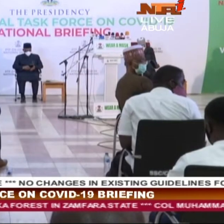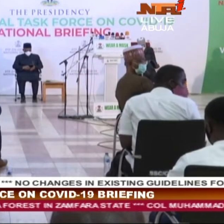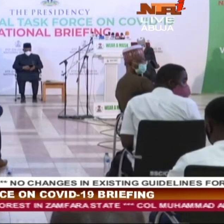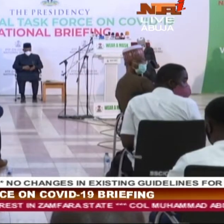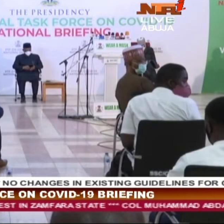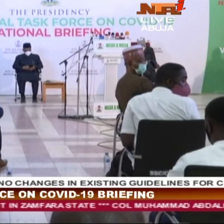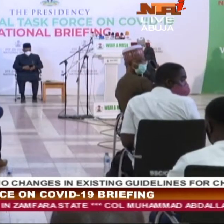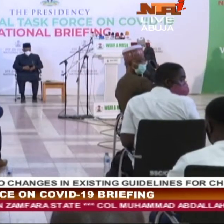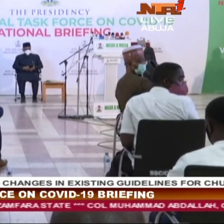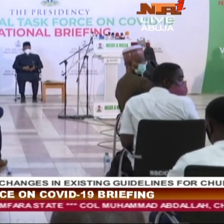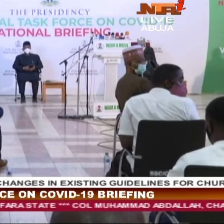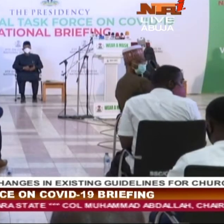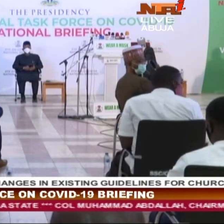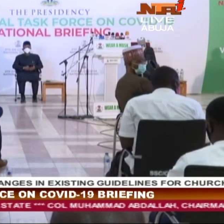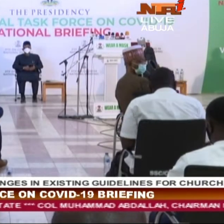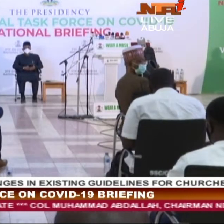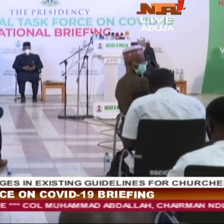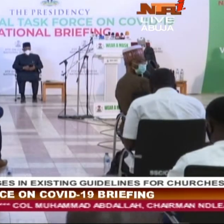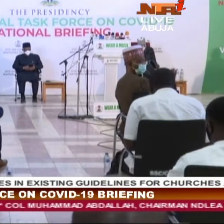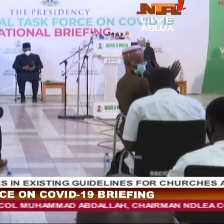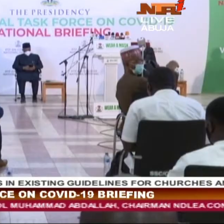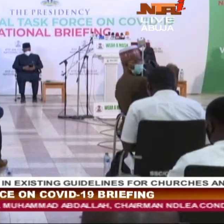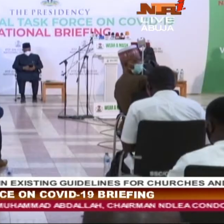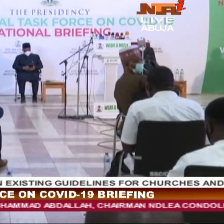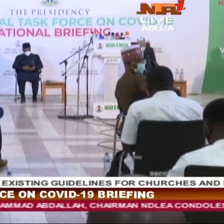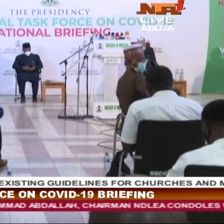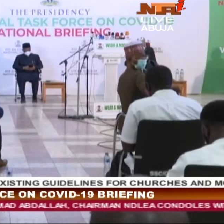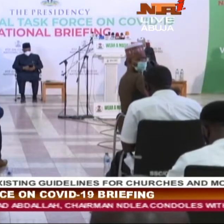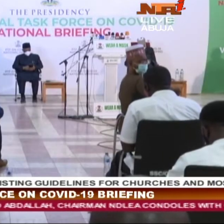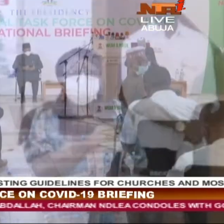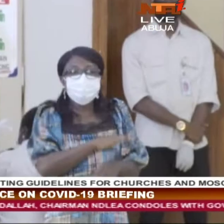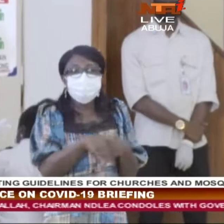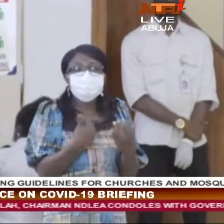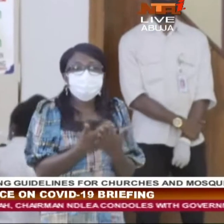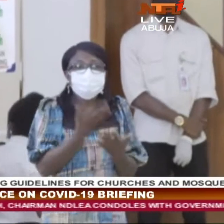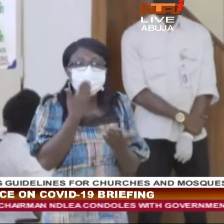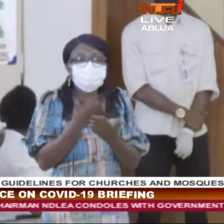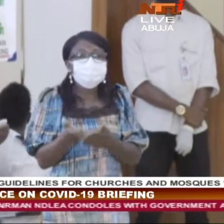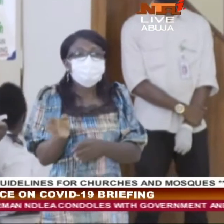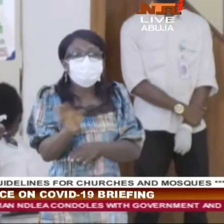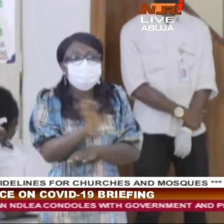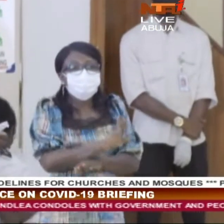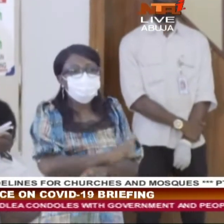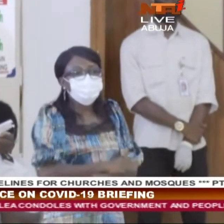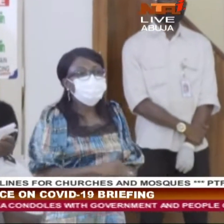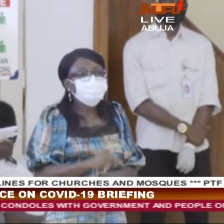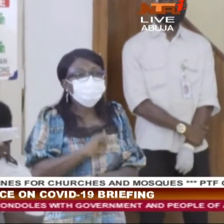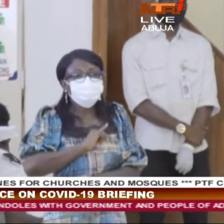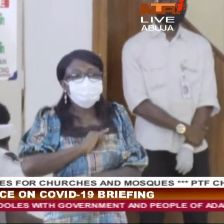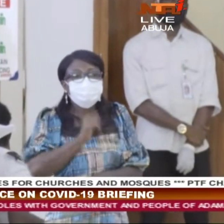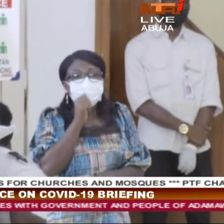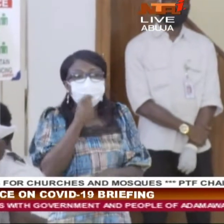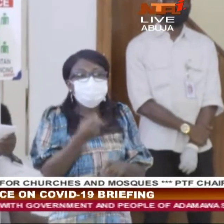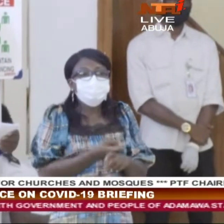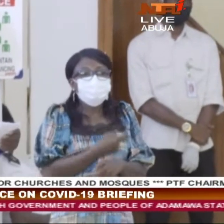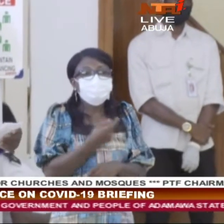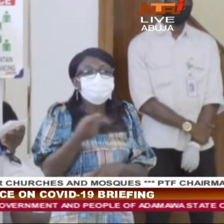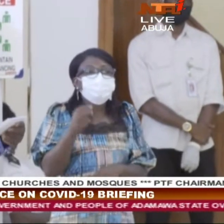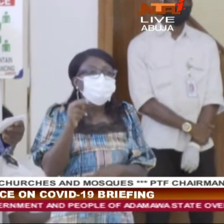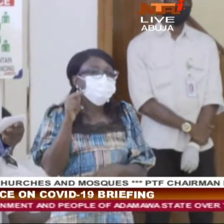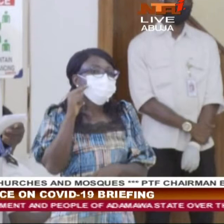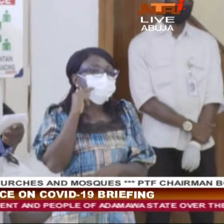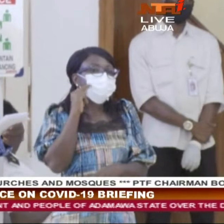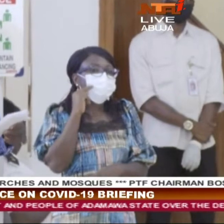Okay. Good evening, Chairman and members of the Presidential Task Force. My name is Mitaire Ikpe, and I report for the